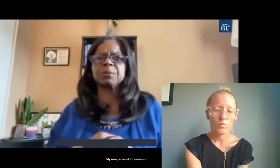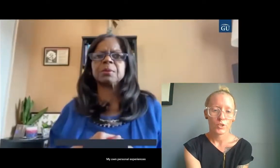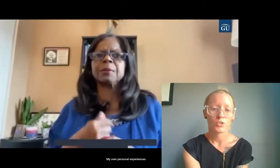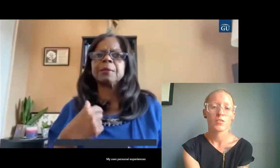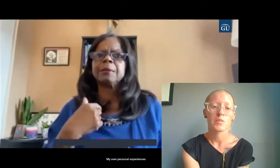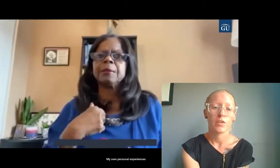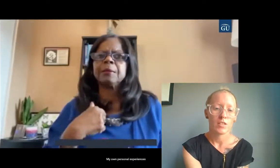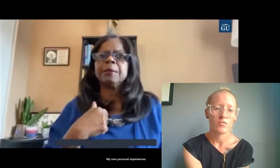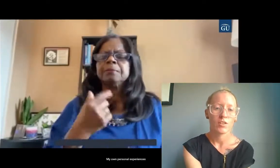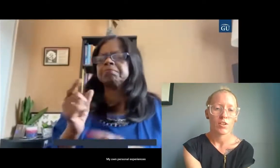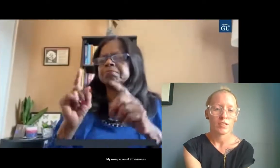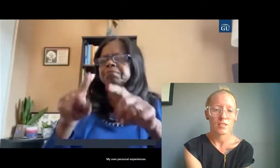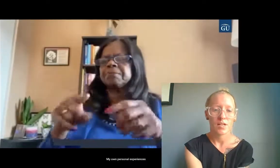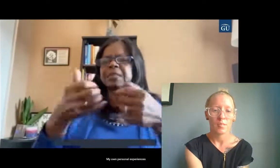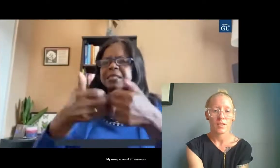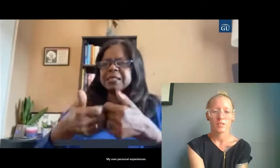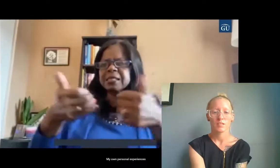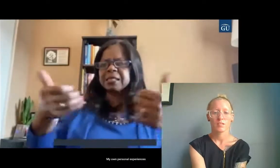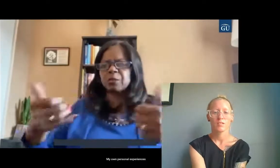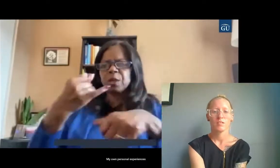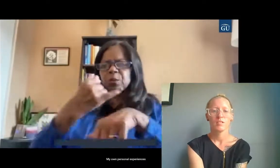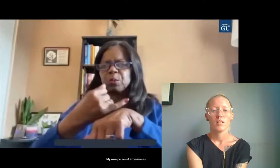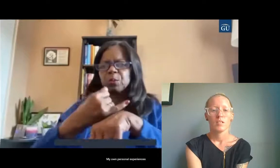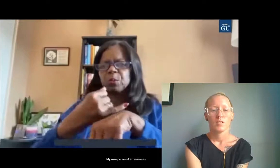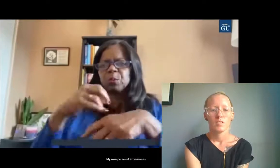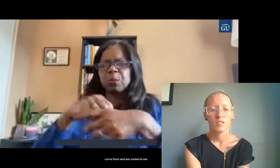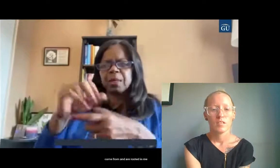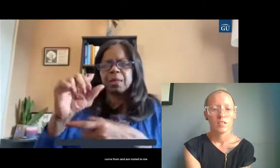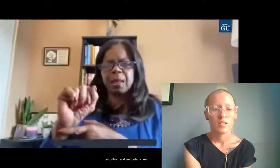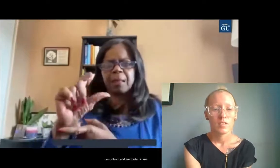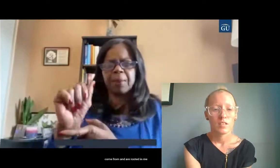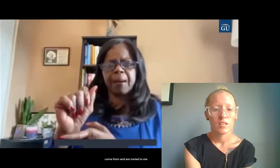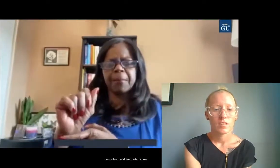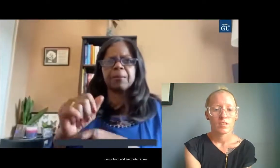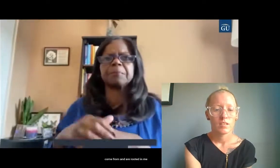My own personal experience regarding this topic